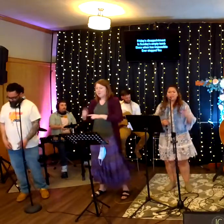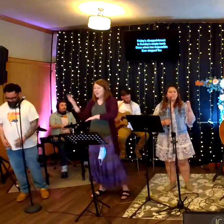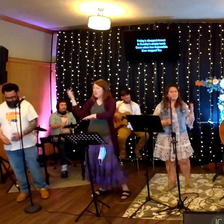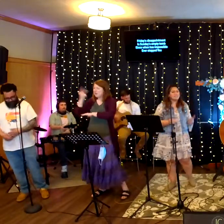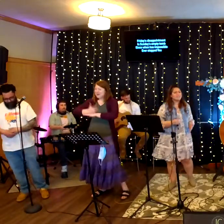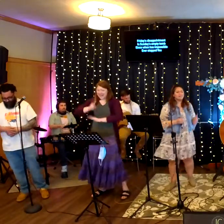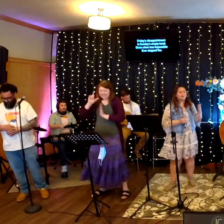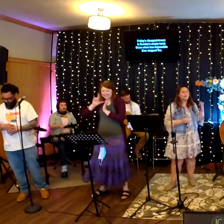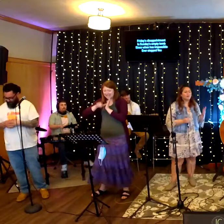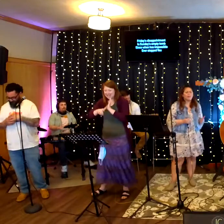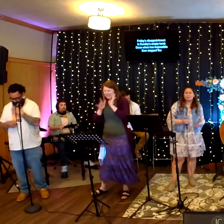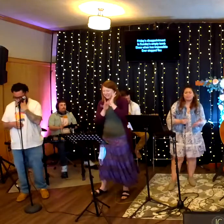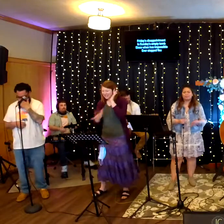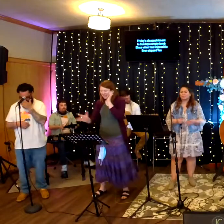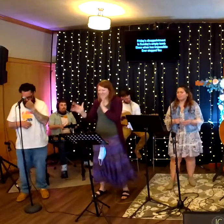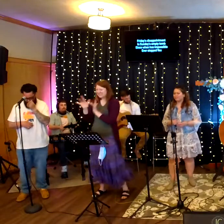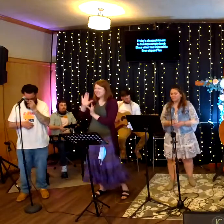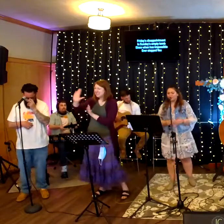Friday's